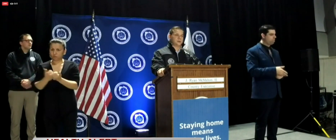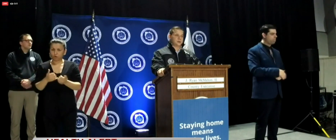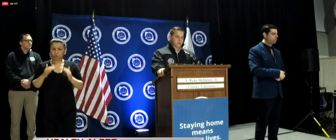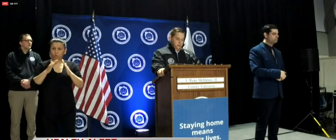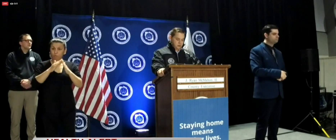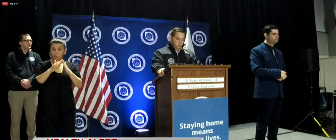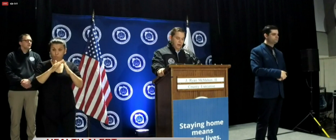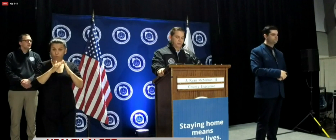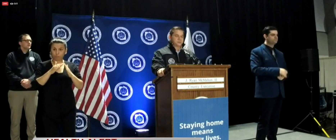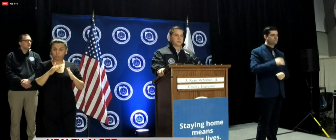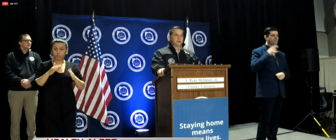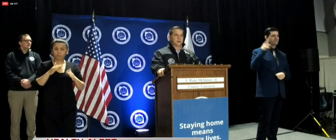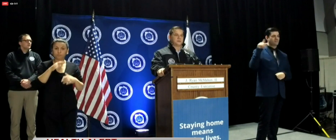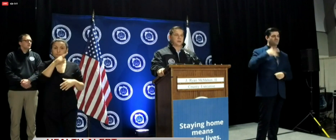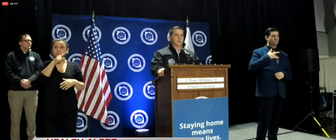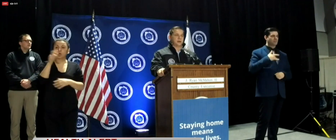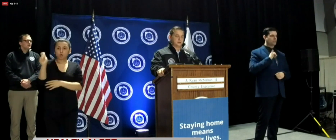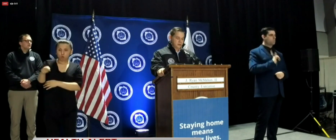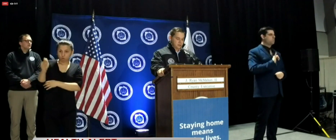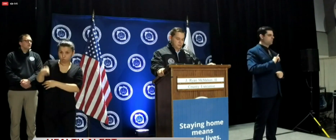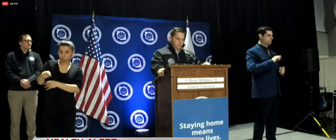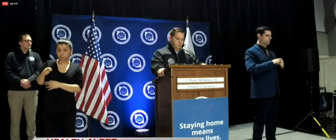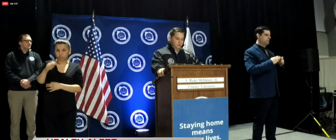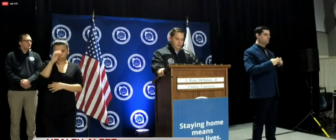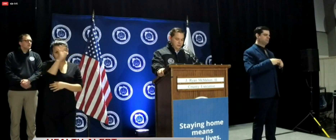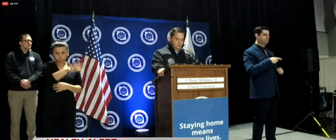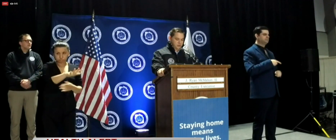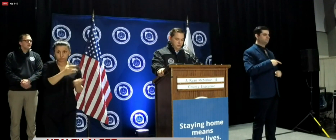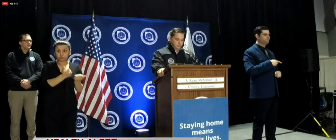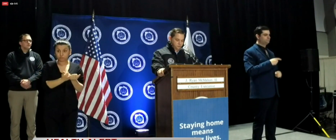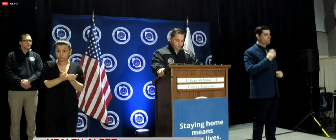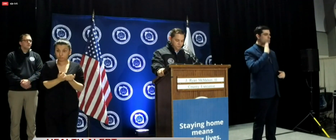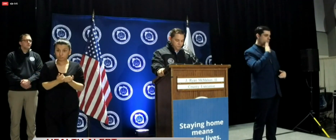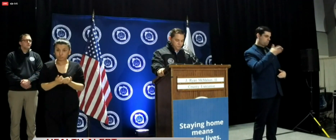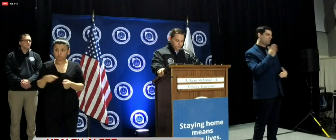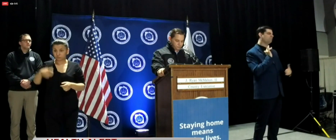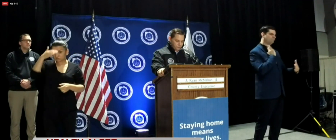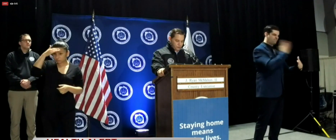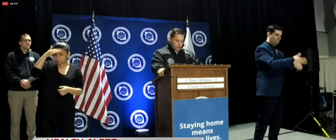there's the problem's big enough, they may intervene themselves.